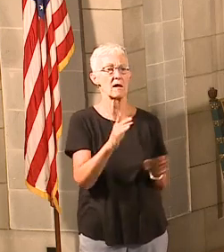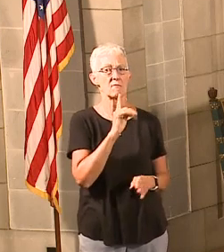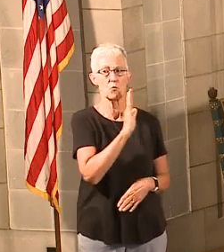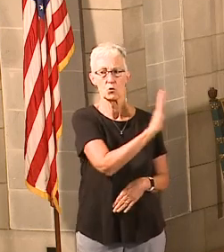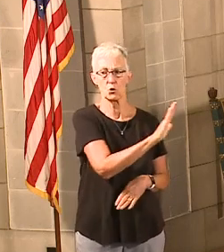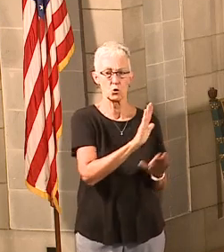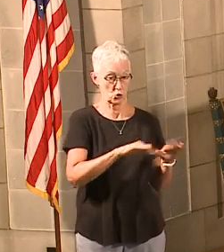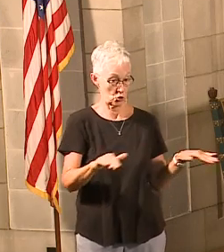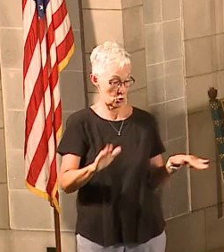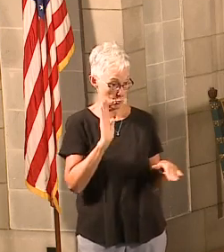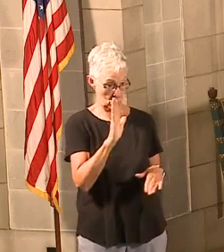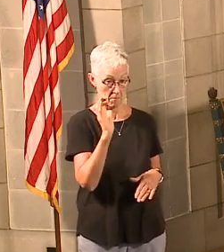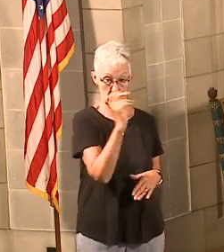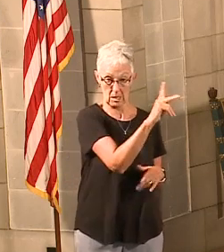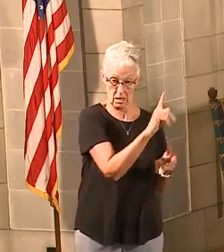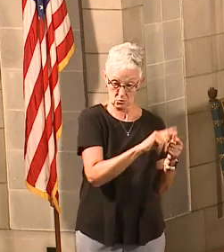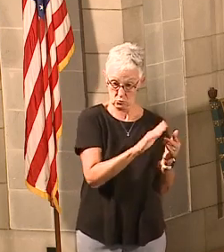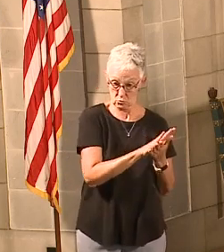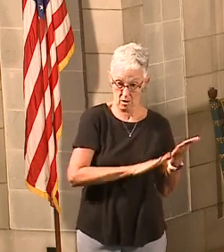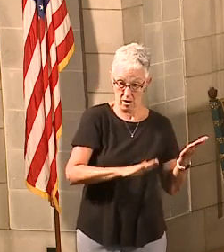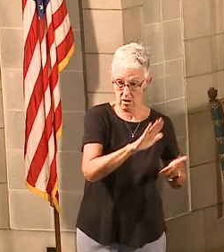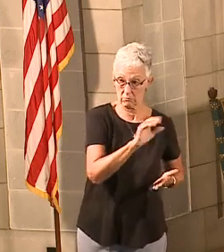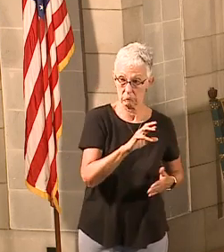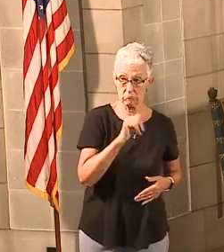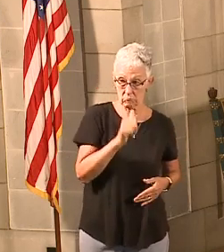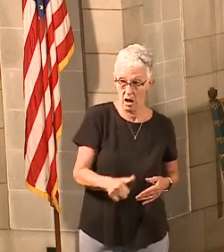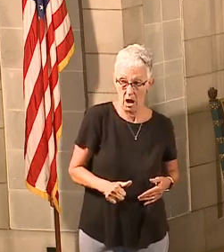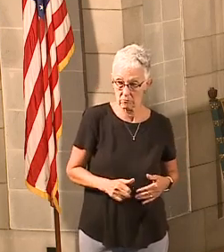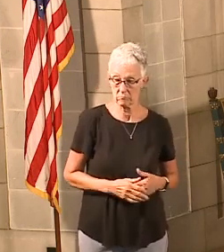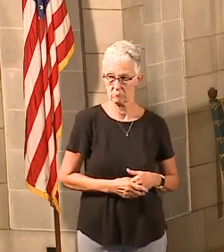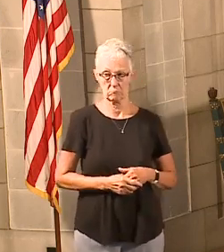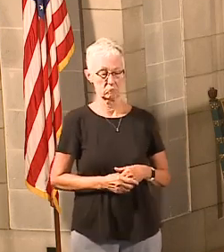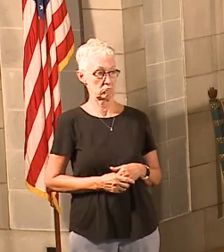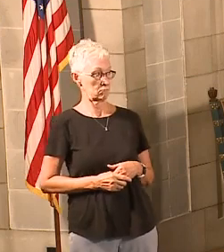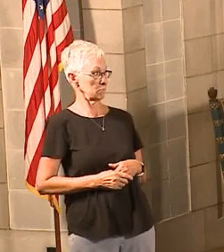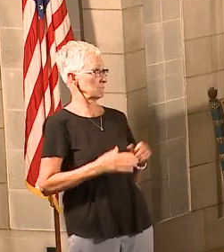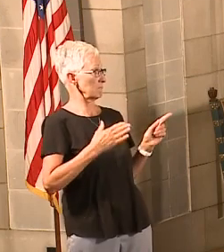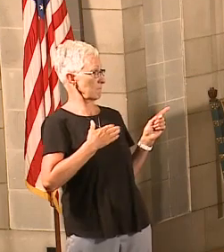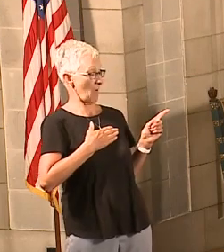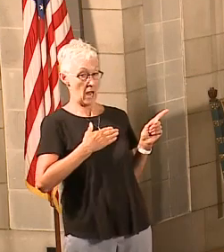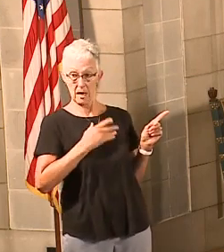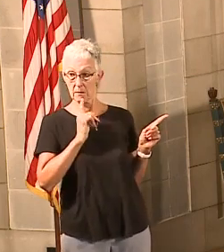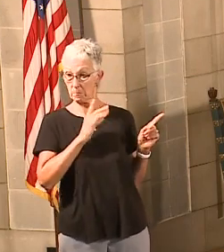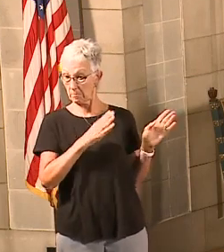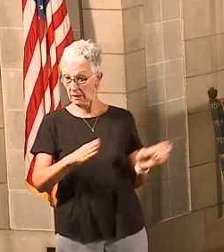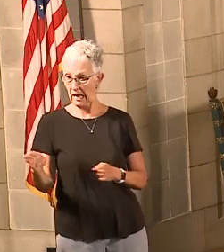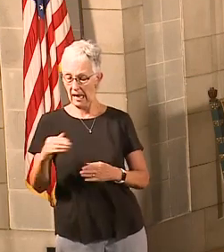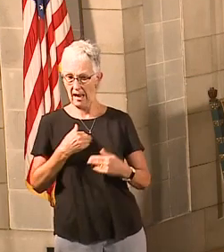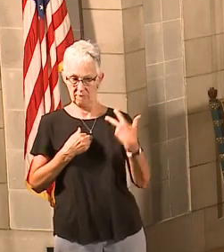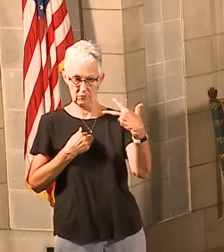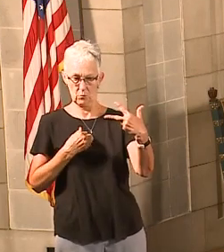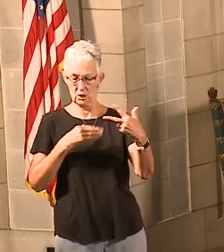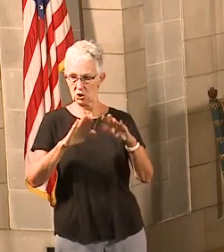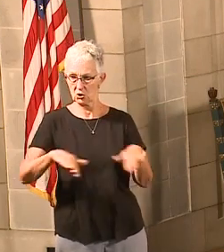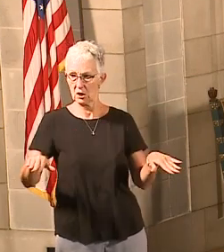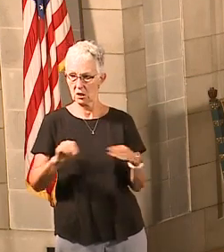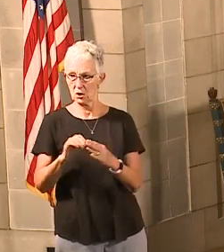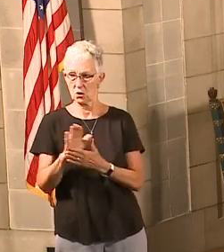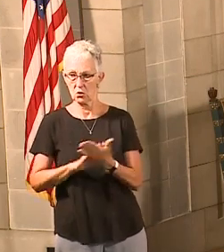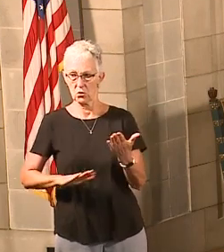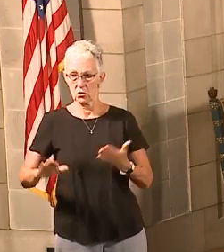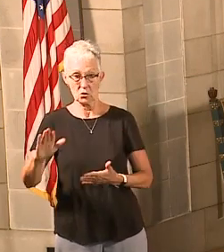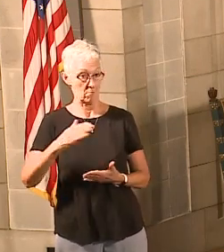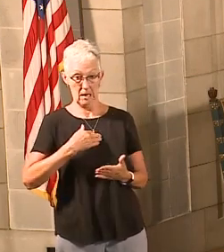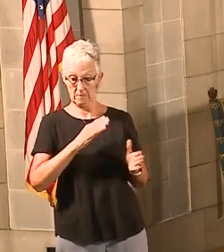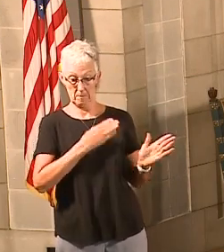or why not? So Paul Hamill from the World Herald wants to know what's the plan for my children. I've got 3 college-age children. My plan is for them to all